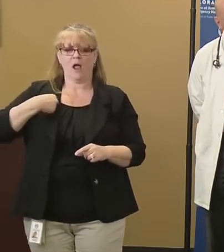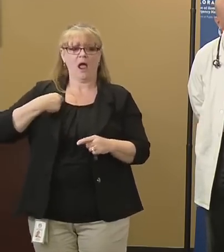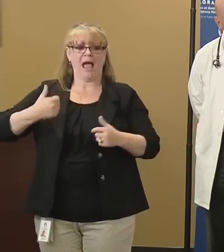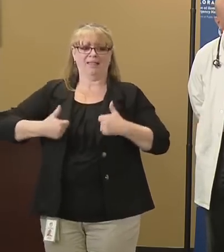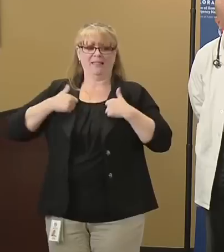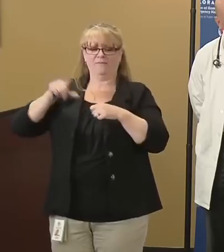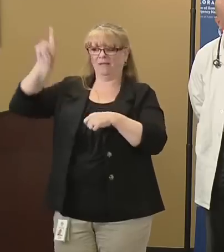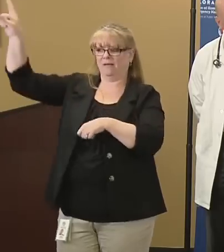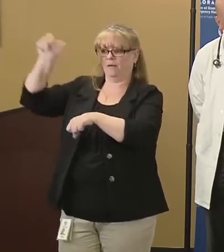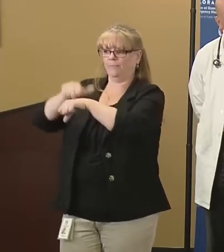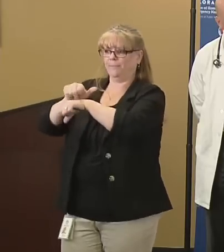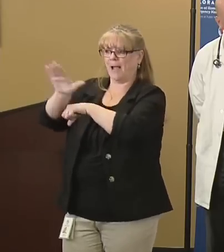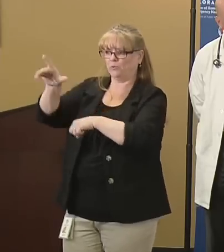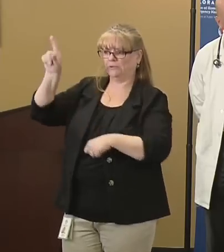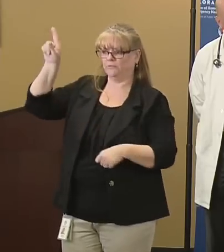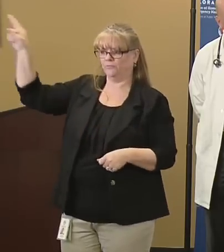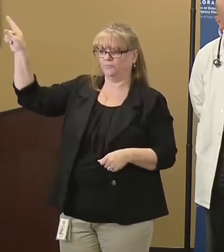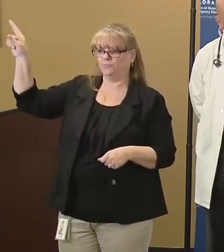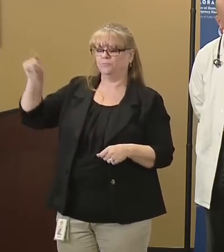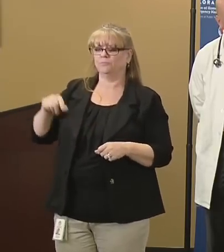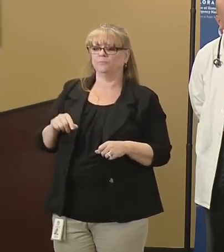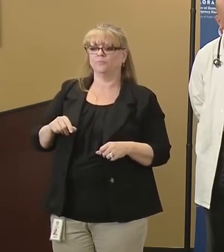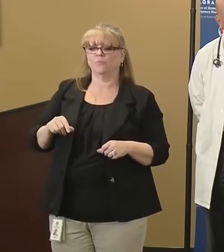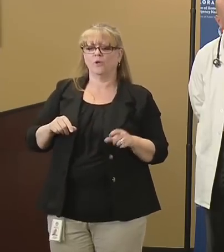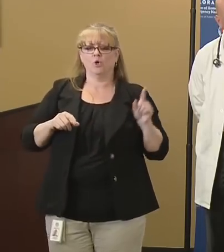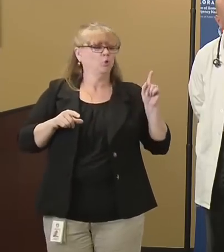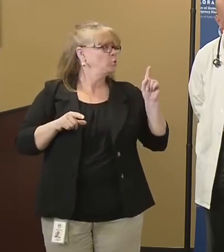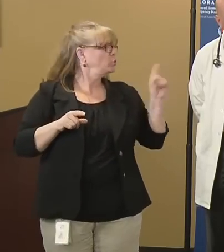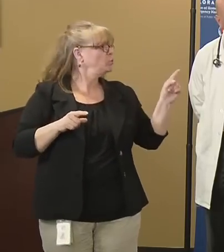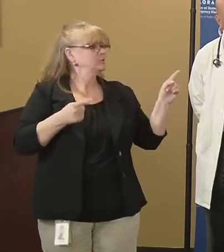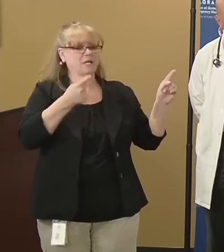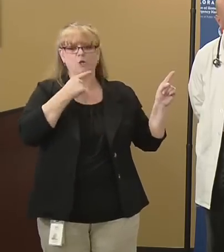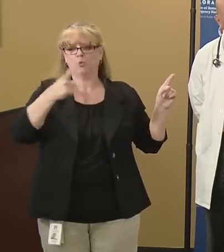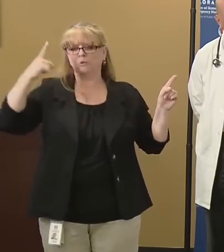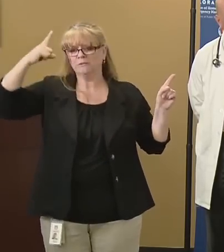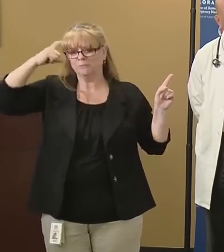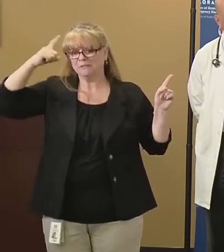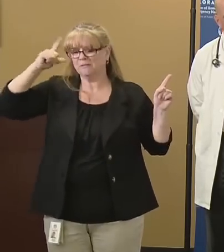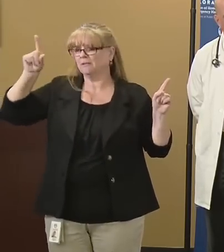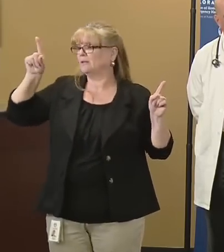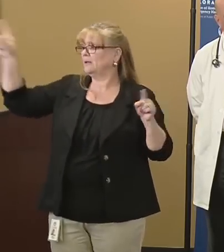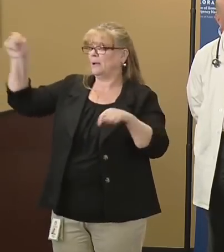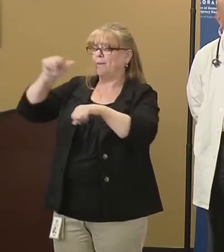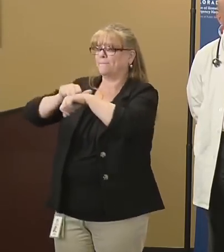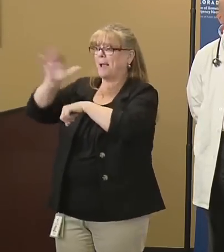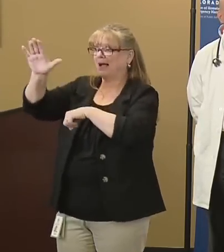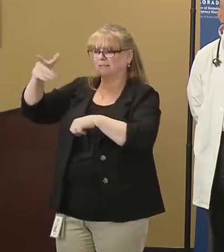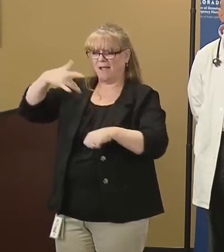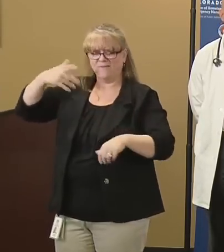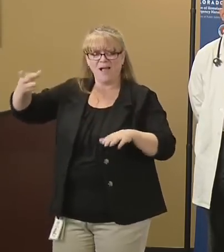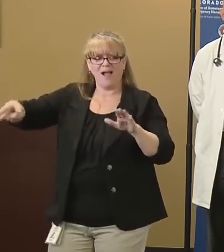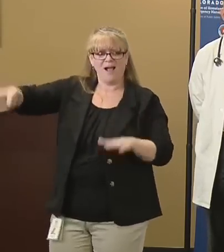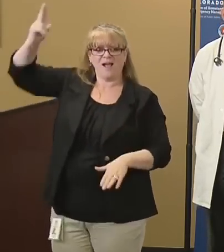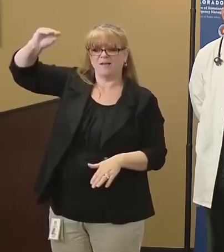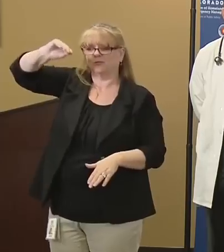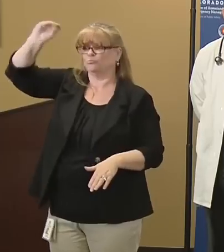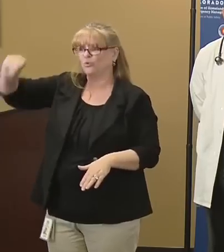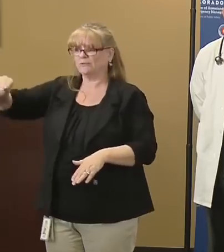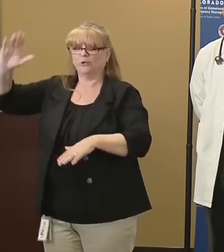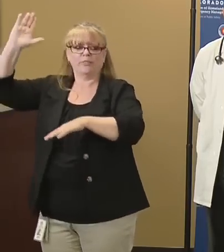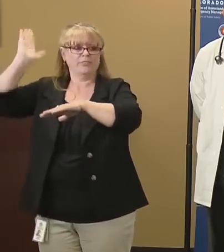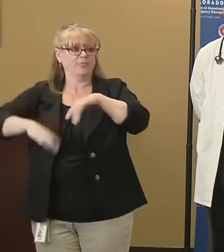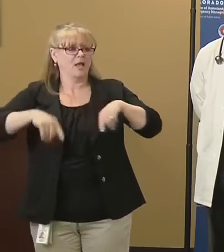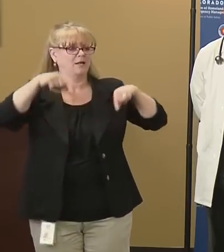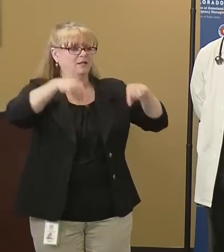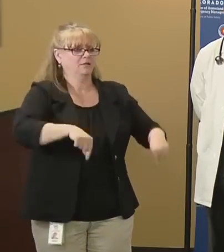that the outbreak in the high country led to the spread of the virus in Denver metropolitan area and other parts of the state, and